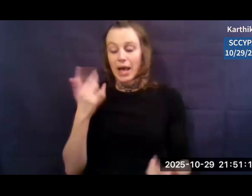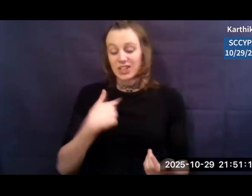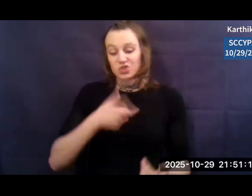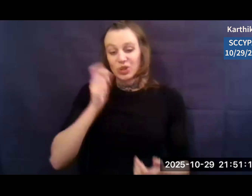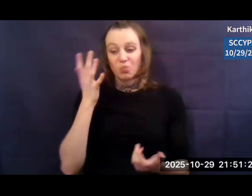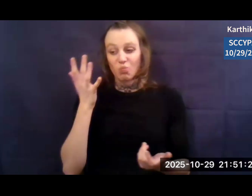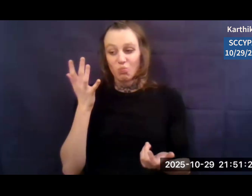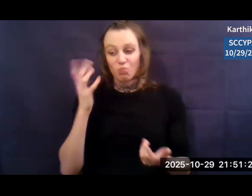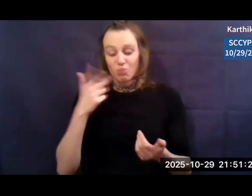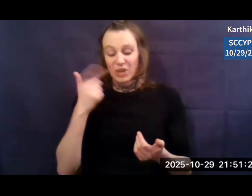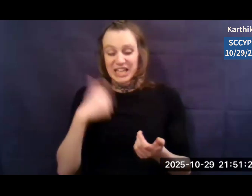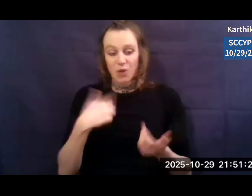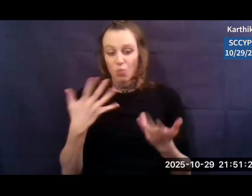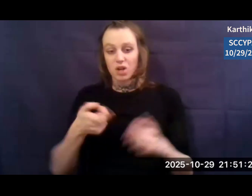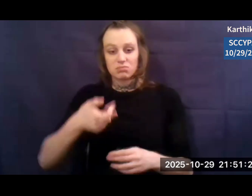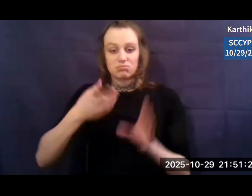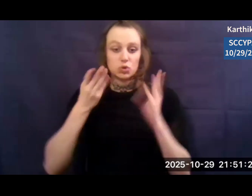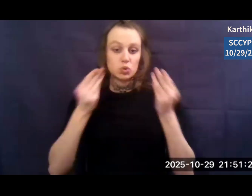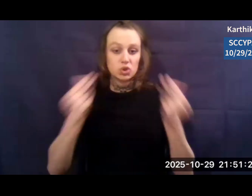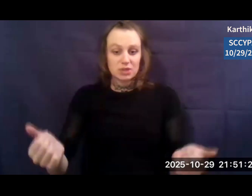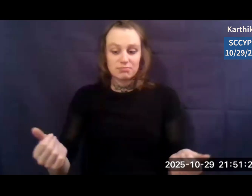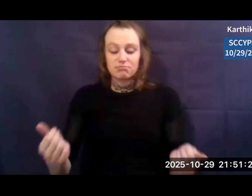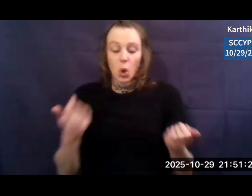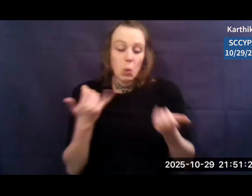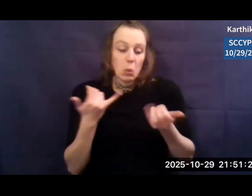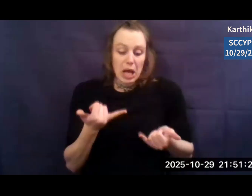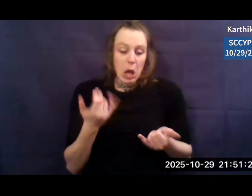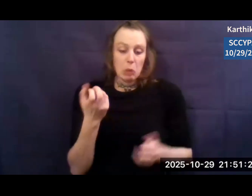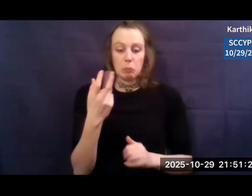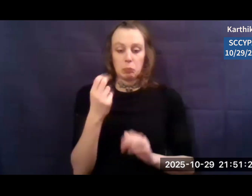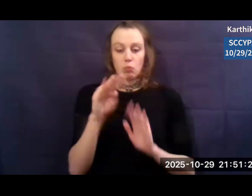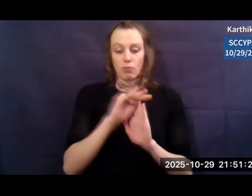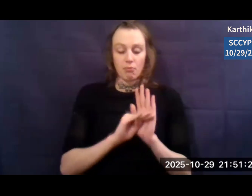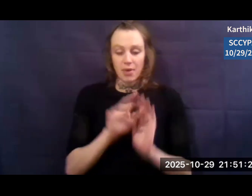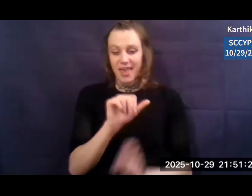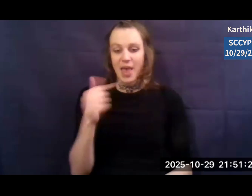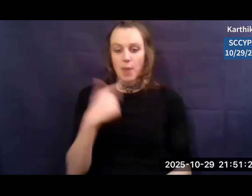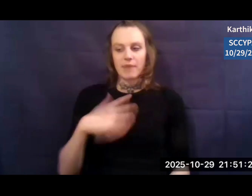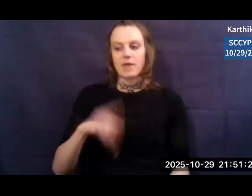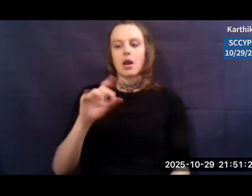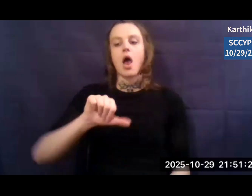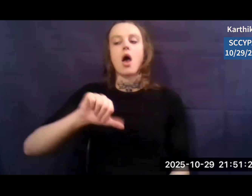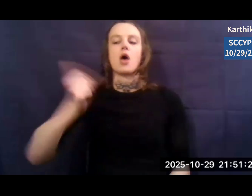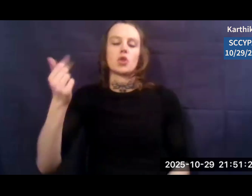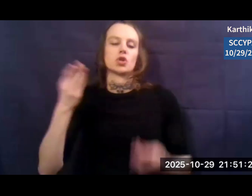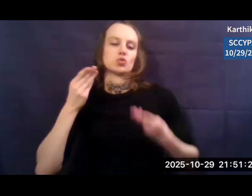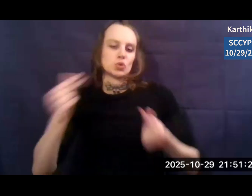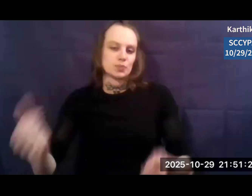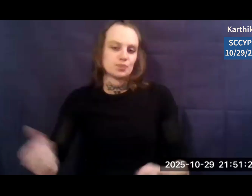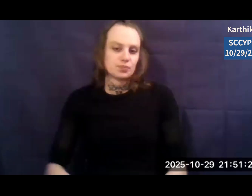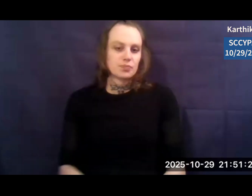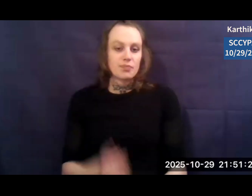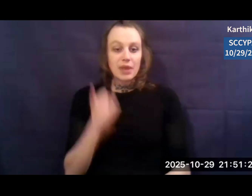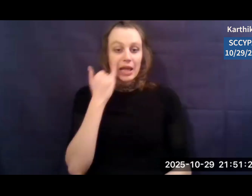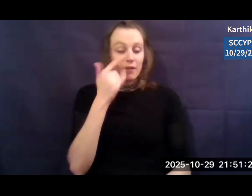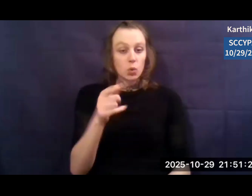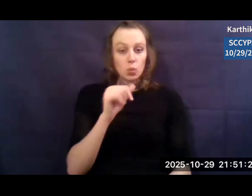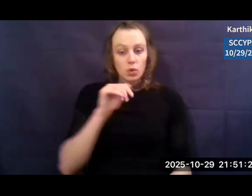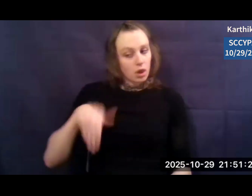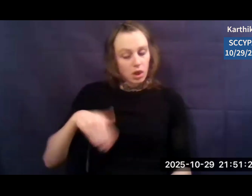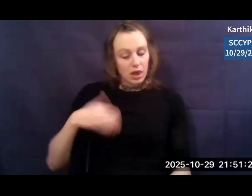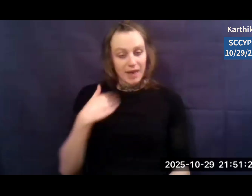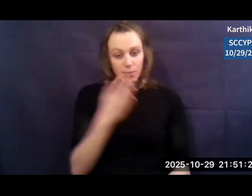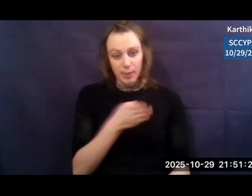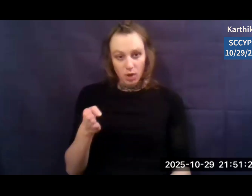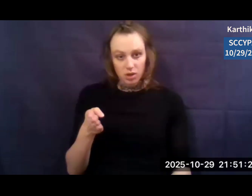So in the 12 steps of AA, I have found another solution. Um, if you don't have a big book, you should